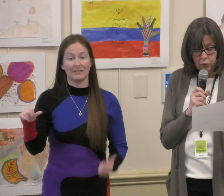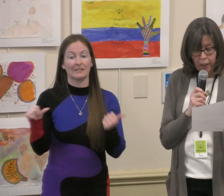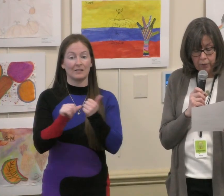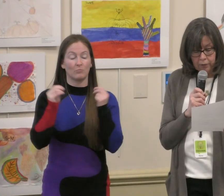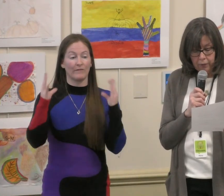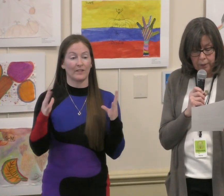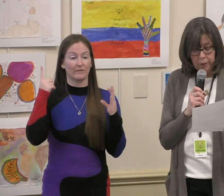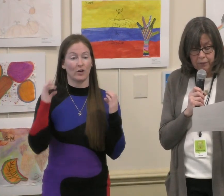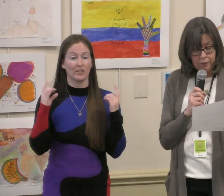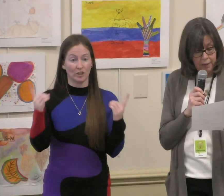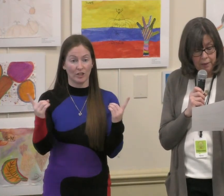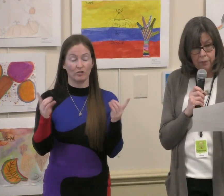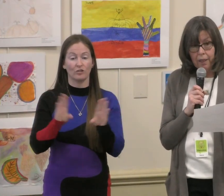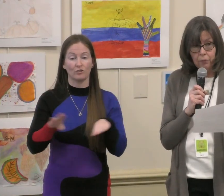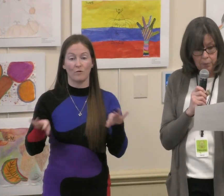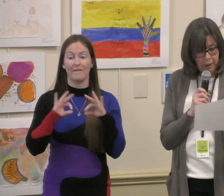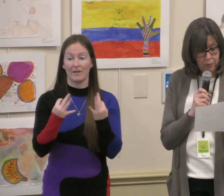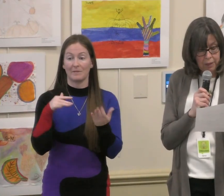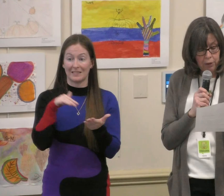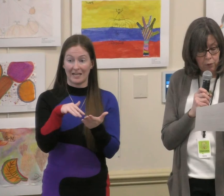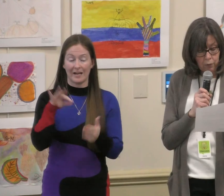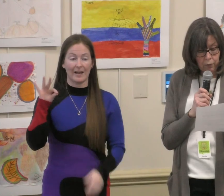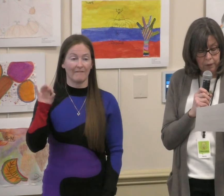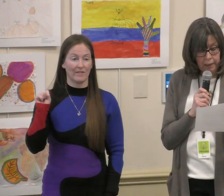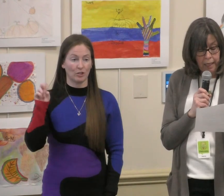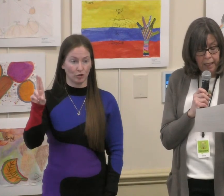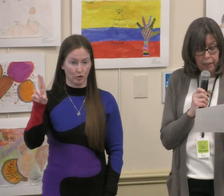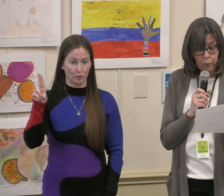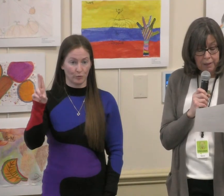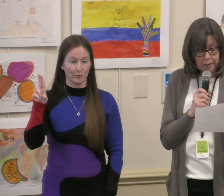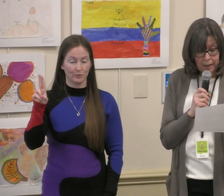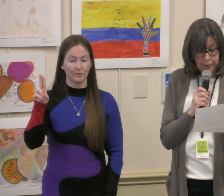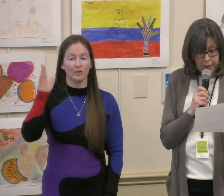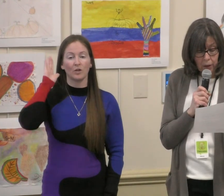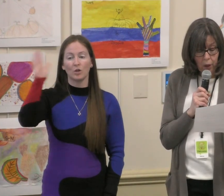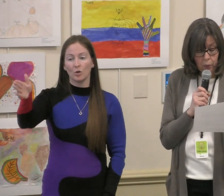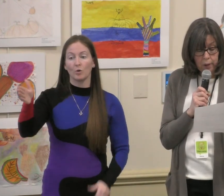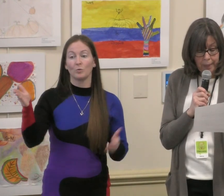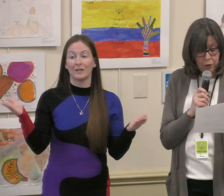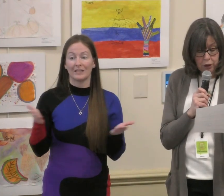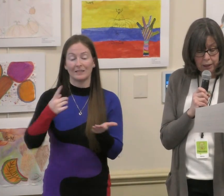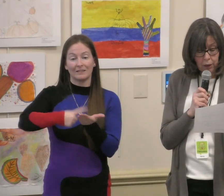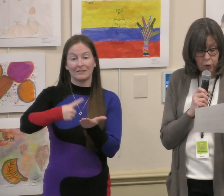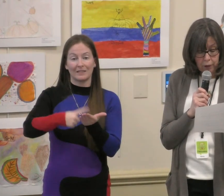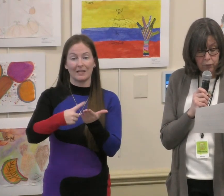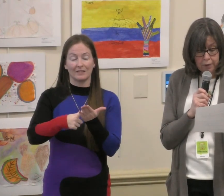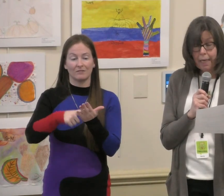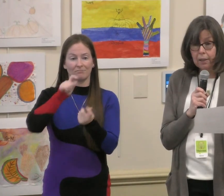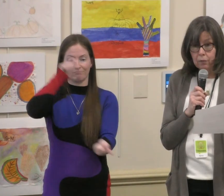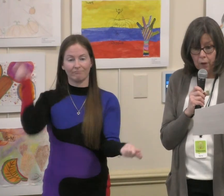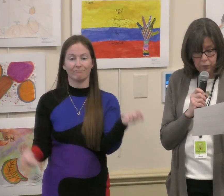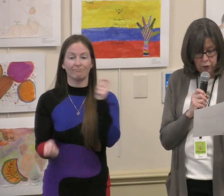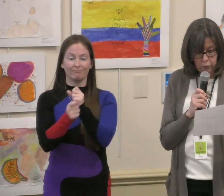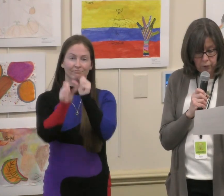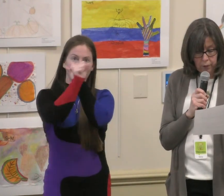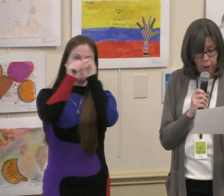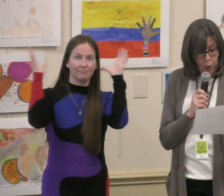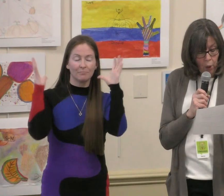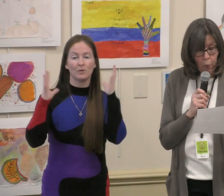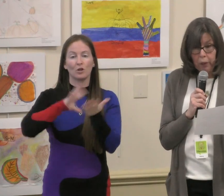Child and Family Studies at Framingham State University. He'll be discussing reimagining learning for tech-involved children. We hope you